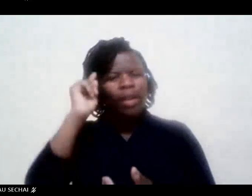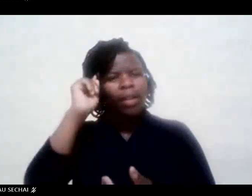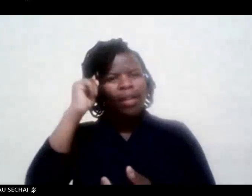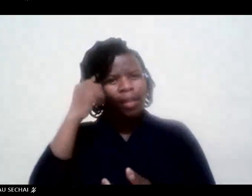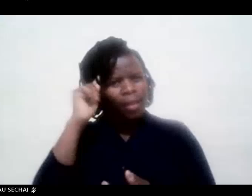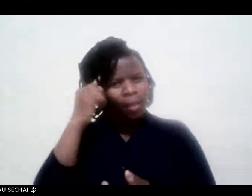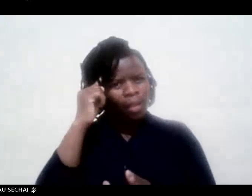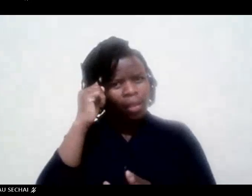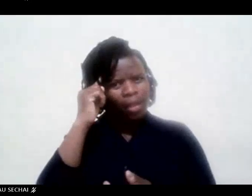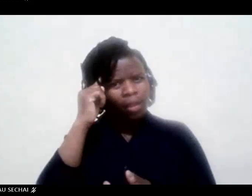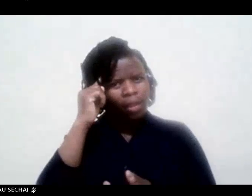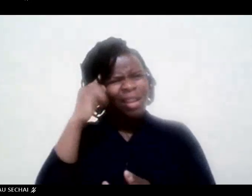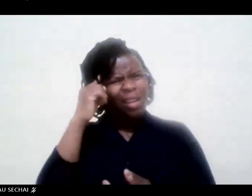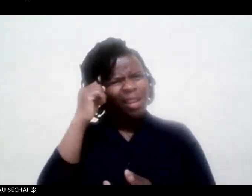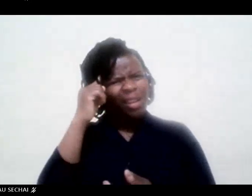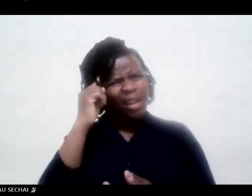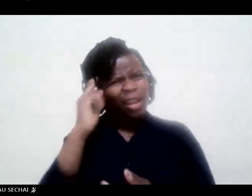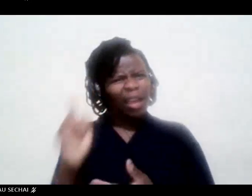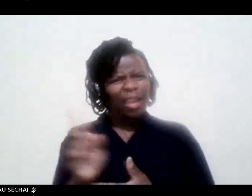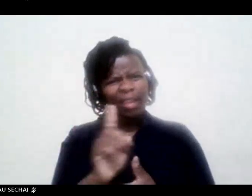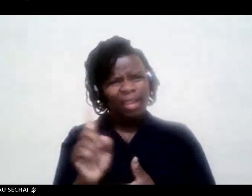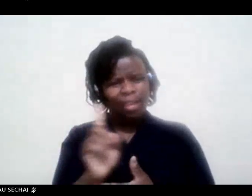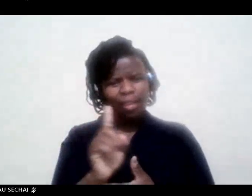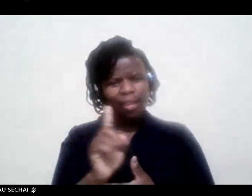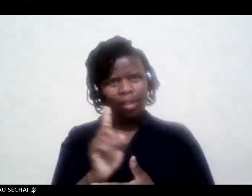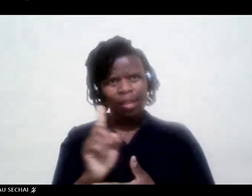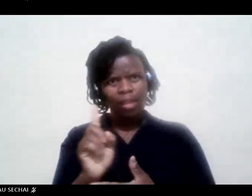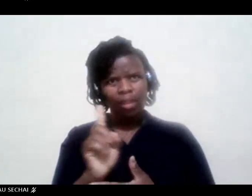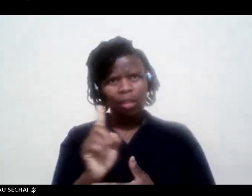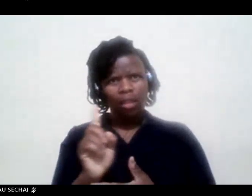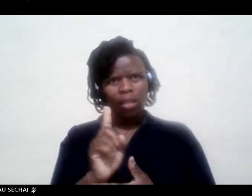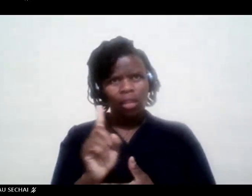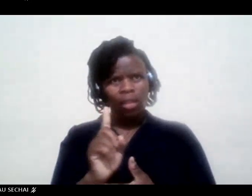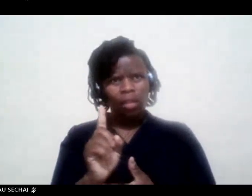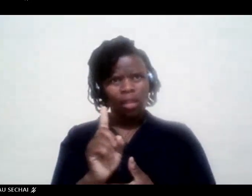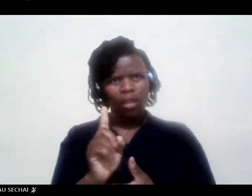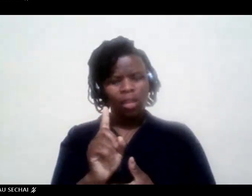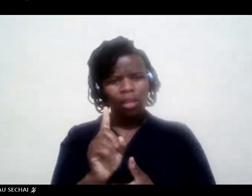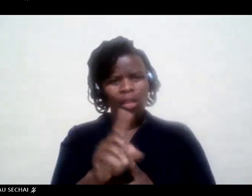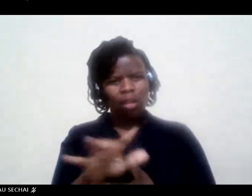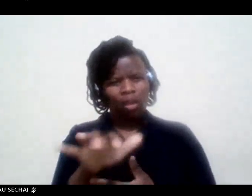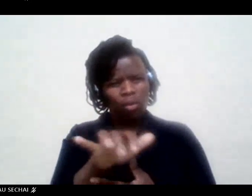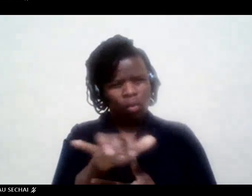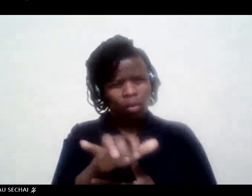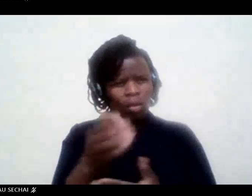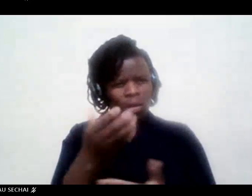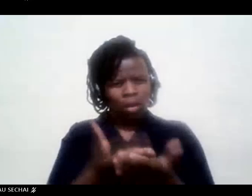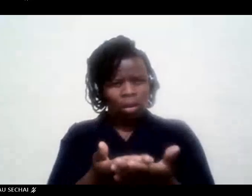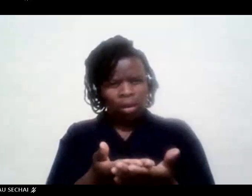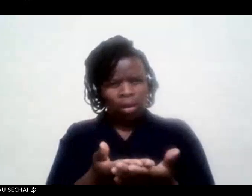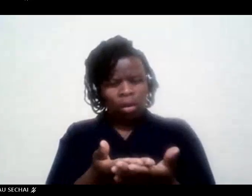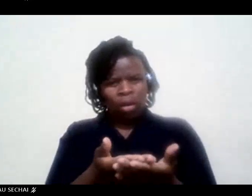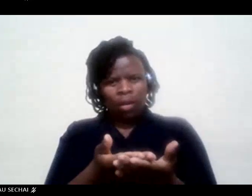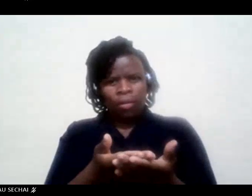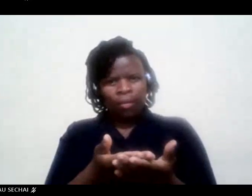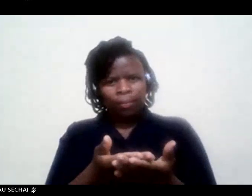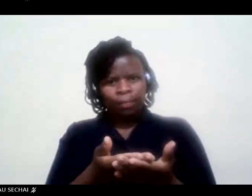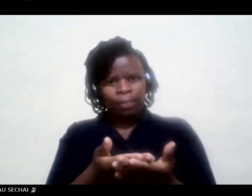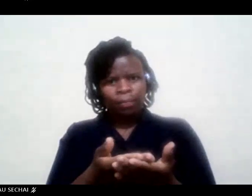what do you think could be the challenge with that approach, even though it helps? Or what could be the challenges